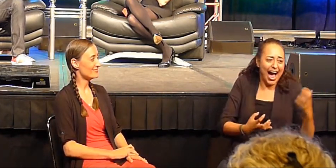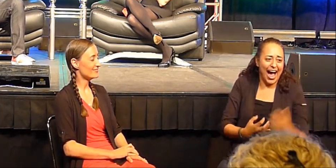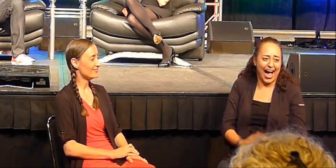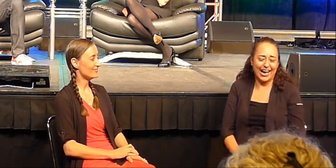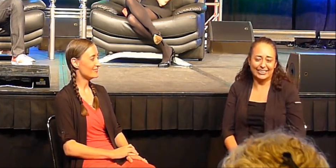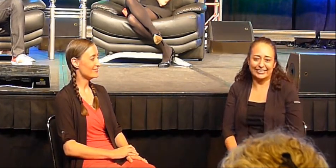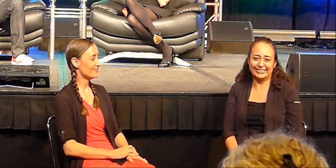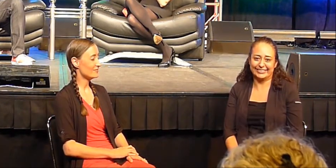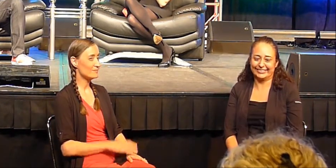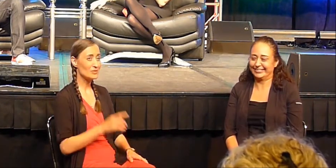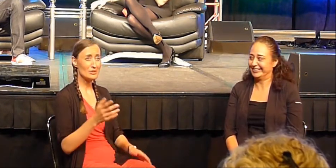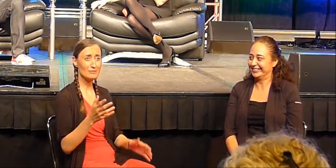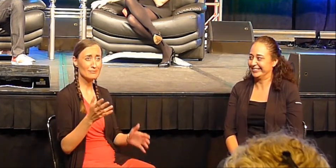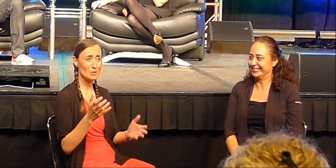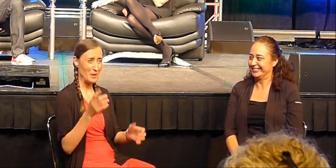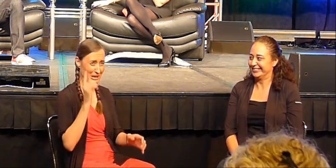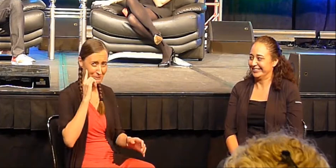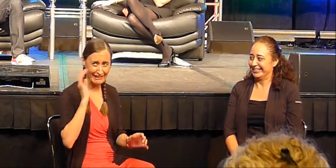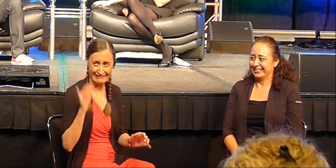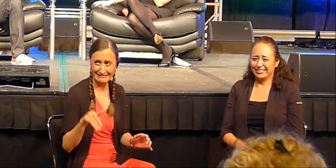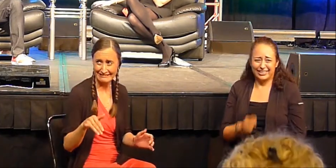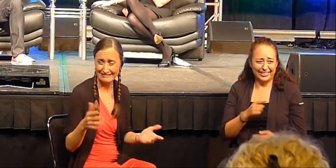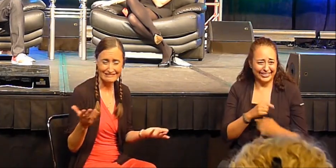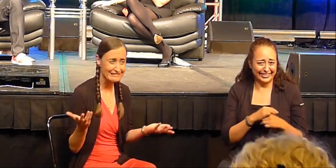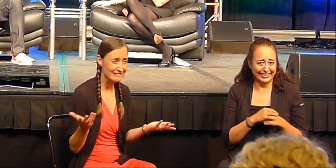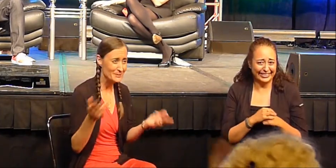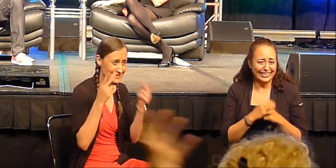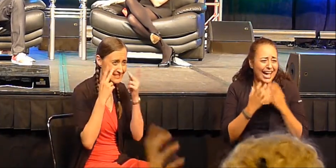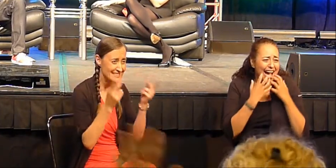Guys, were you able to hear that?